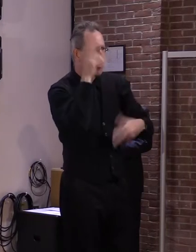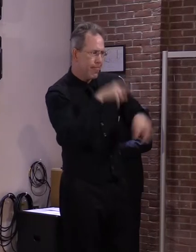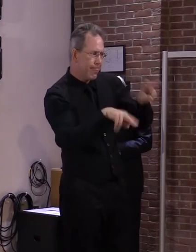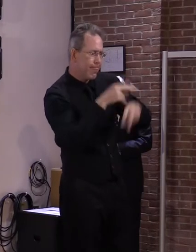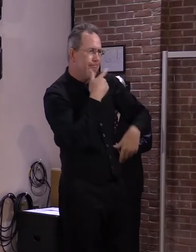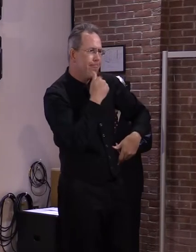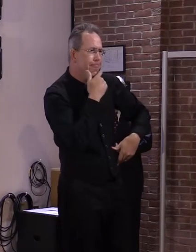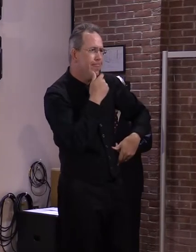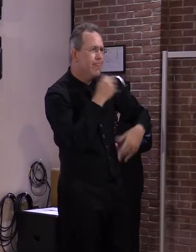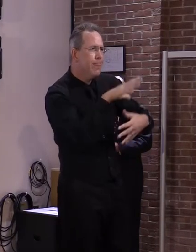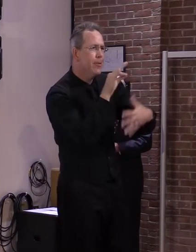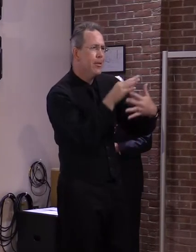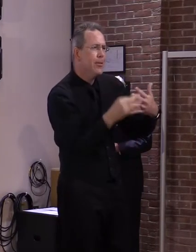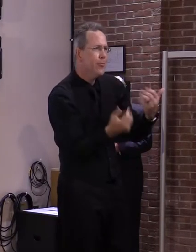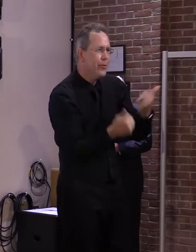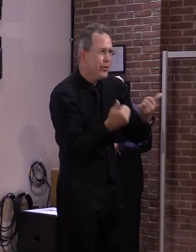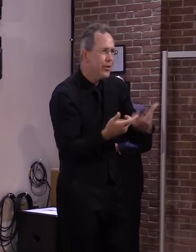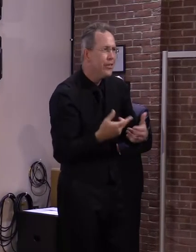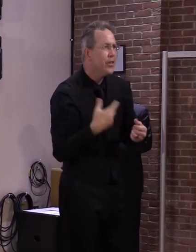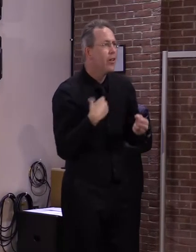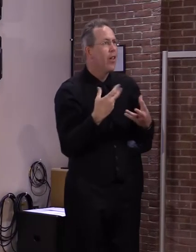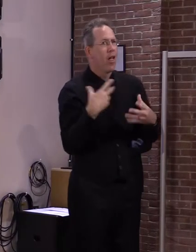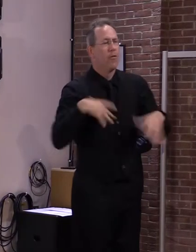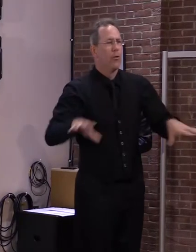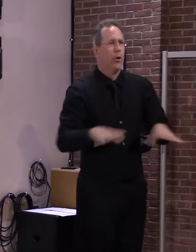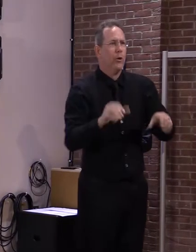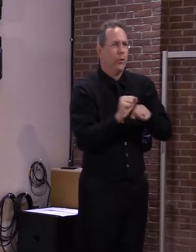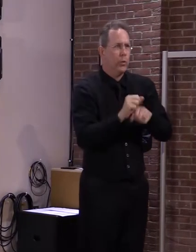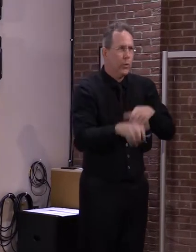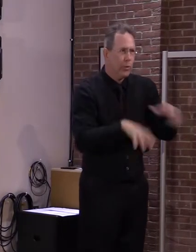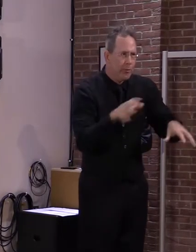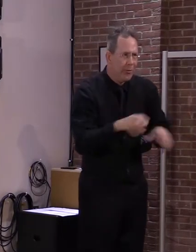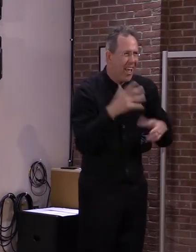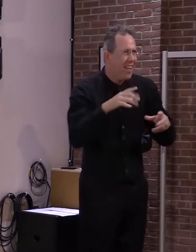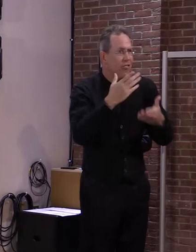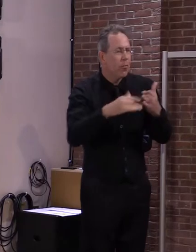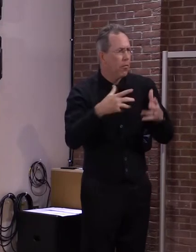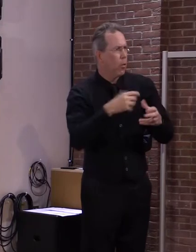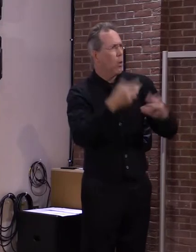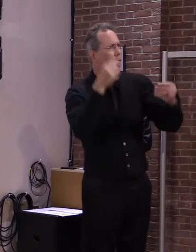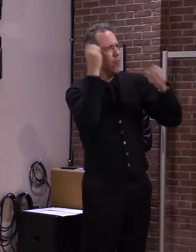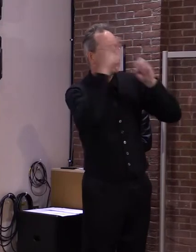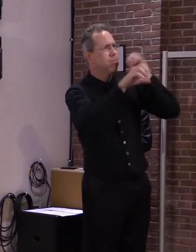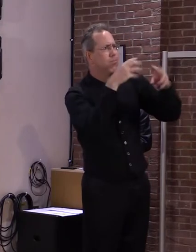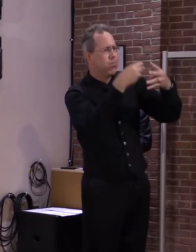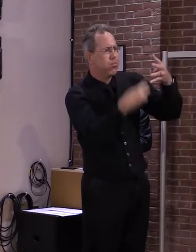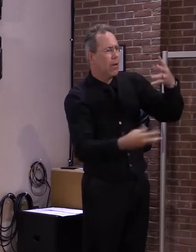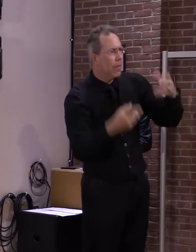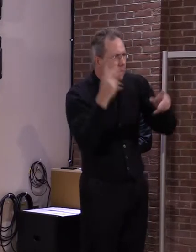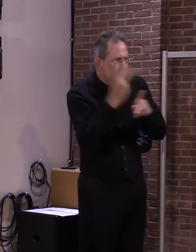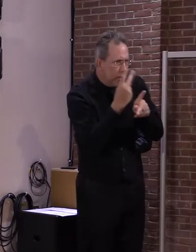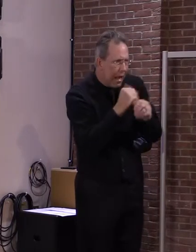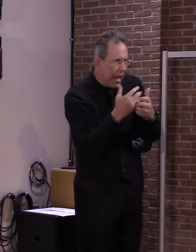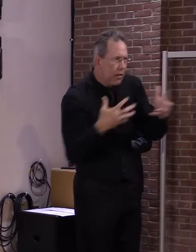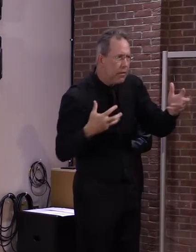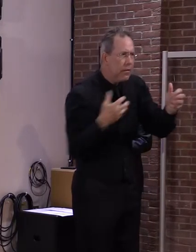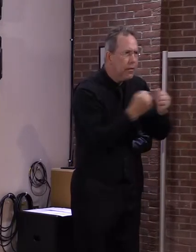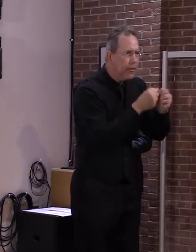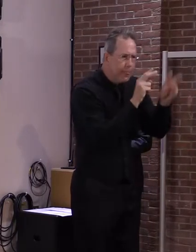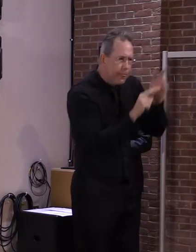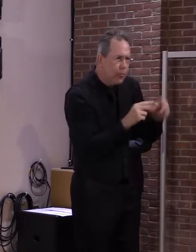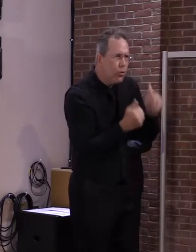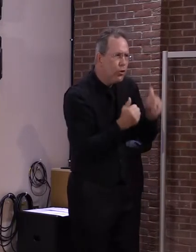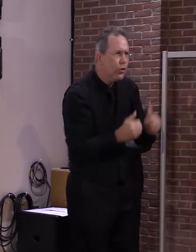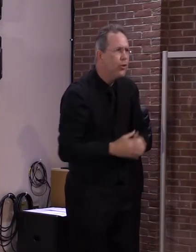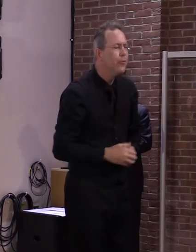and collaboration behind each one of these summer programs. And it's truly, for each one of them, it's a story in and of itself. There